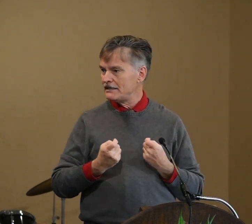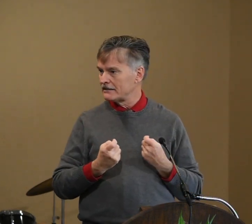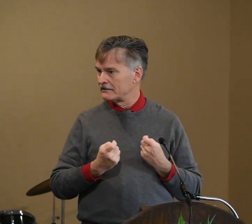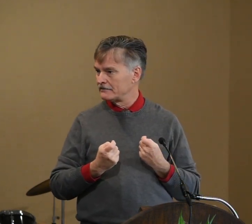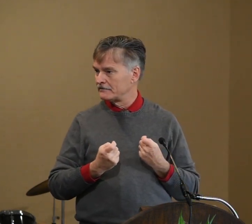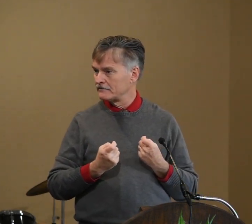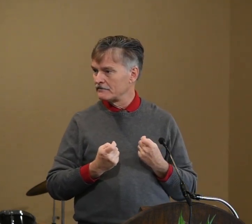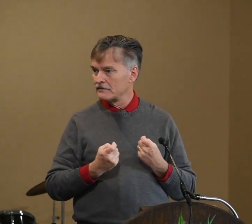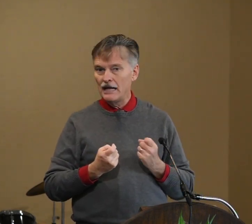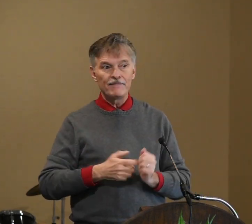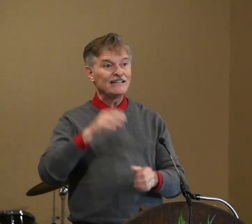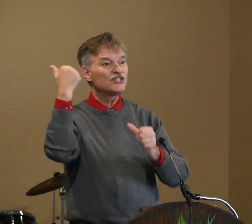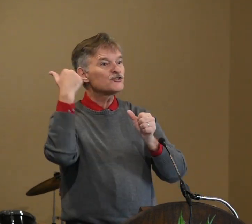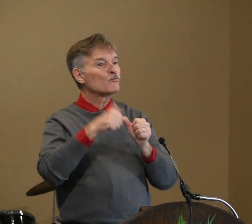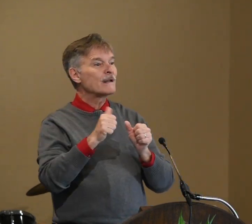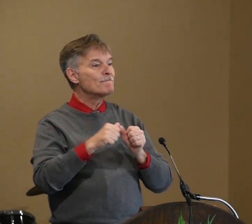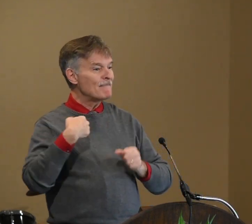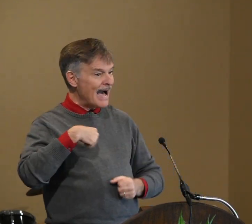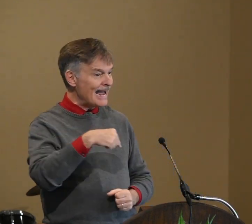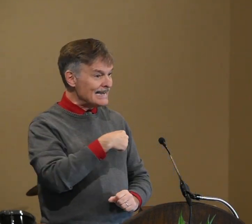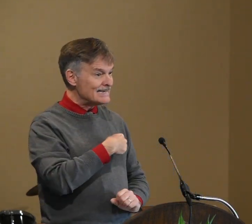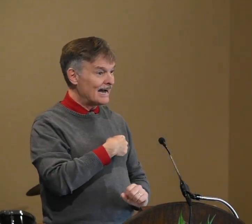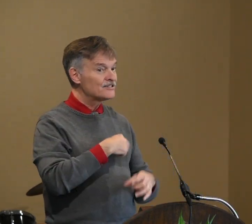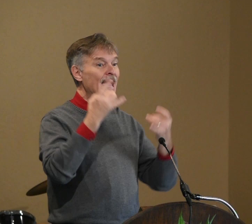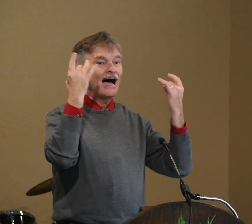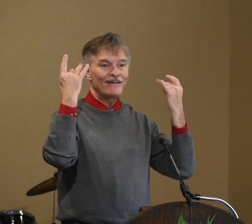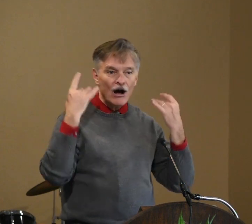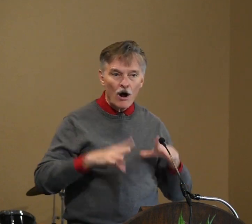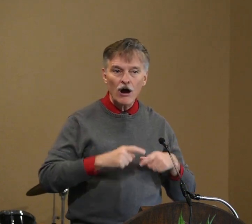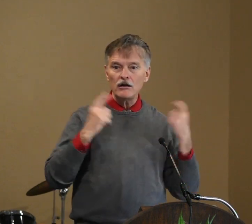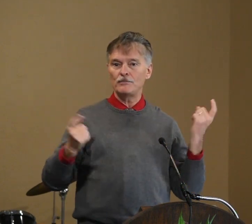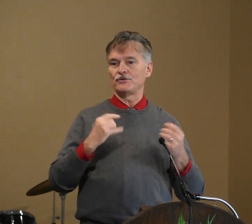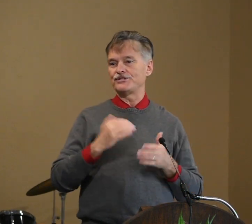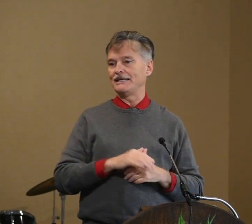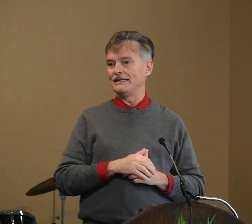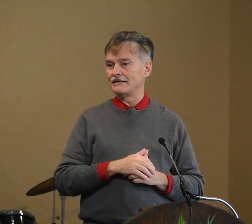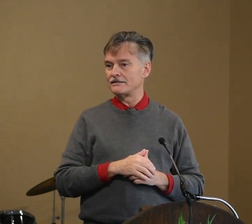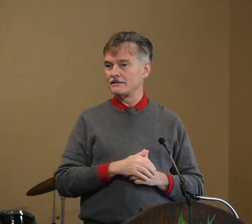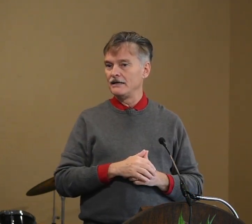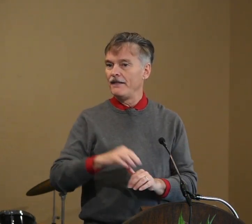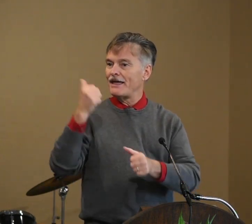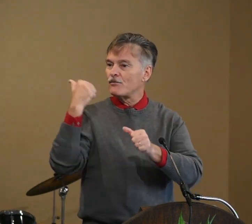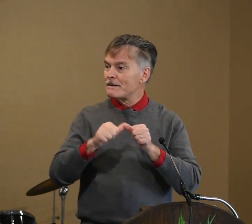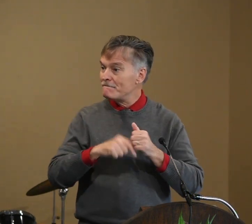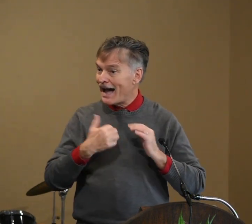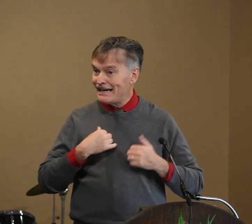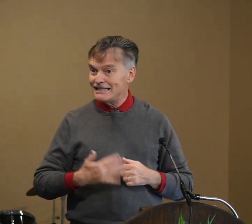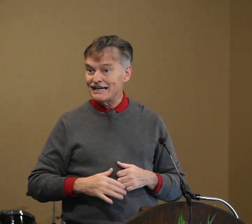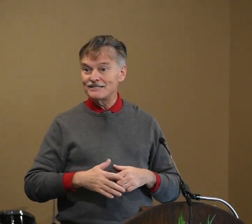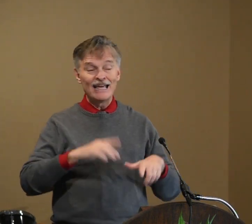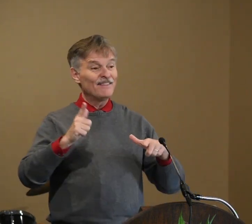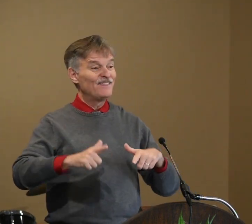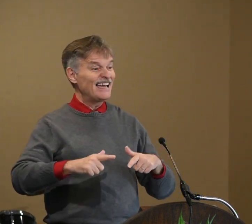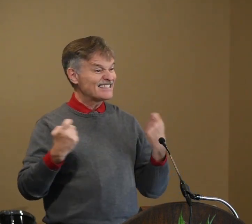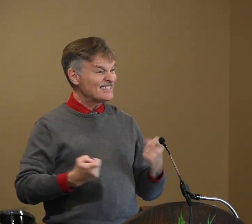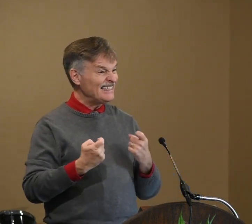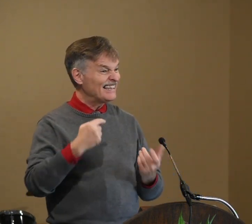sin. They just remind us of how horrible sin is. They remind us that sin